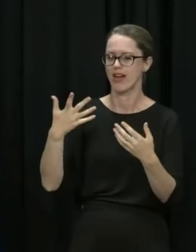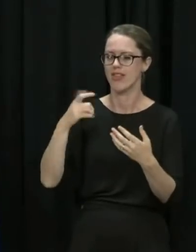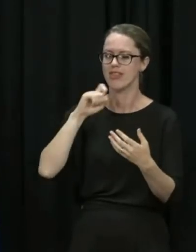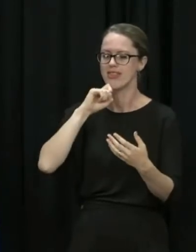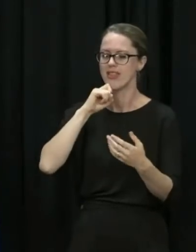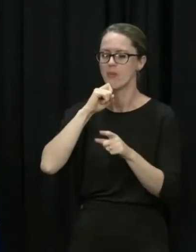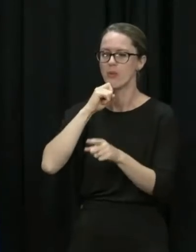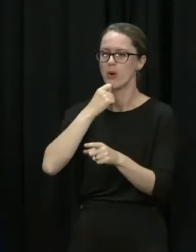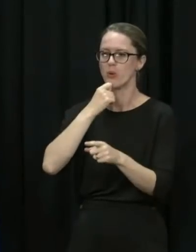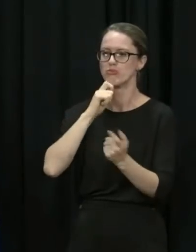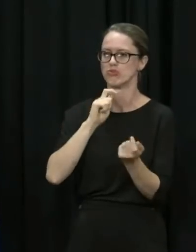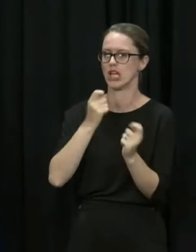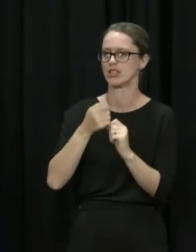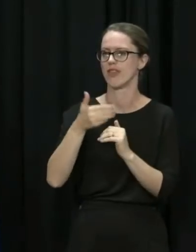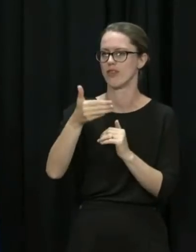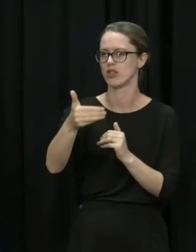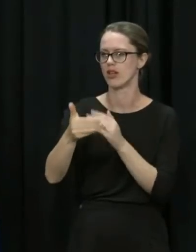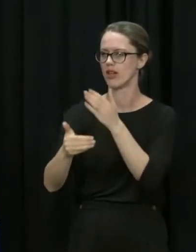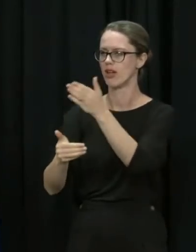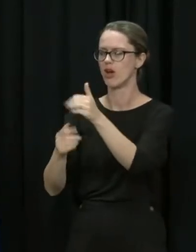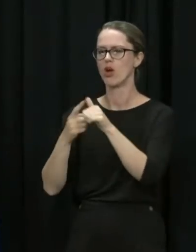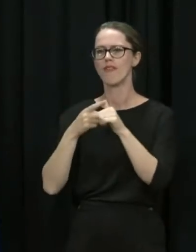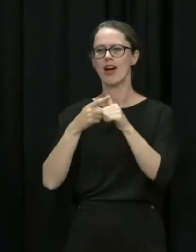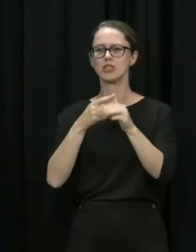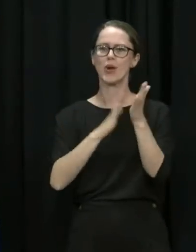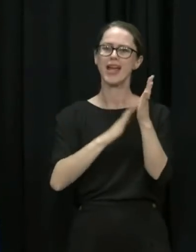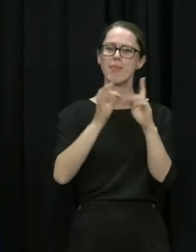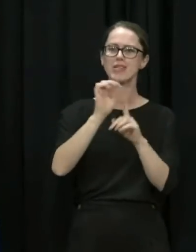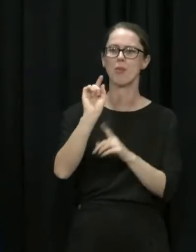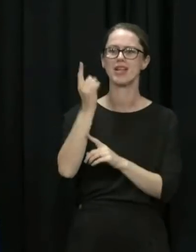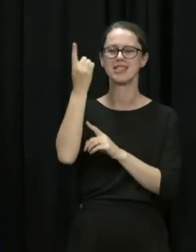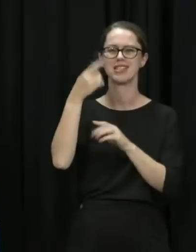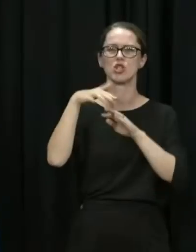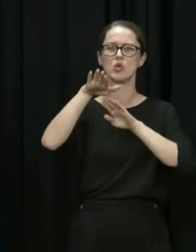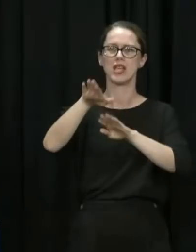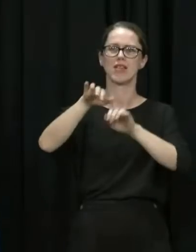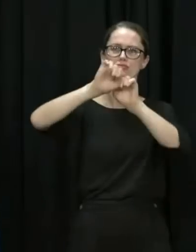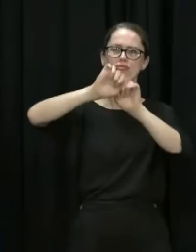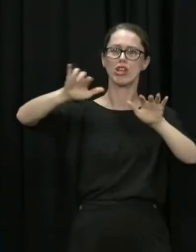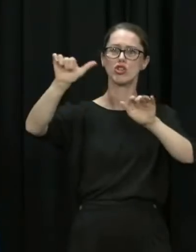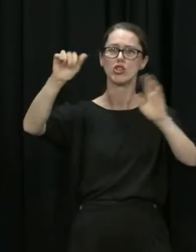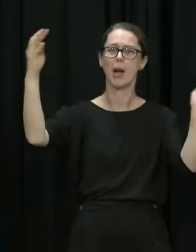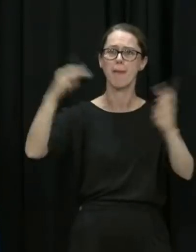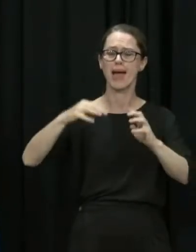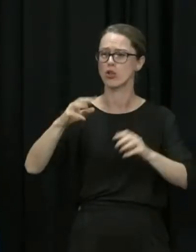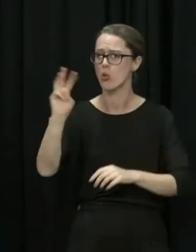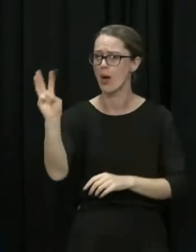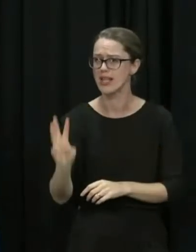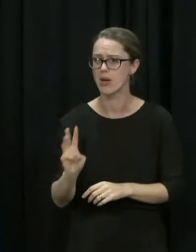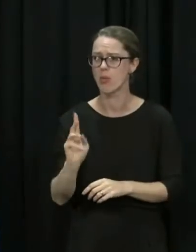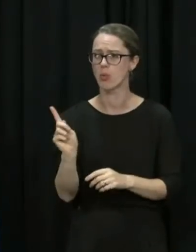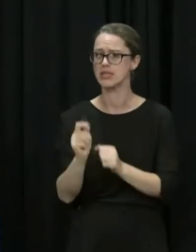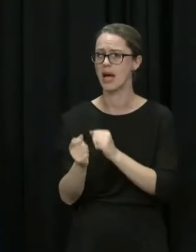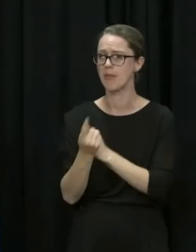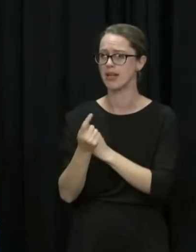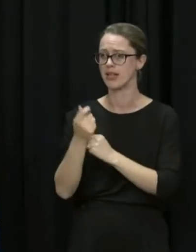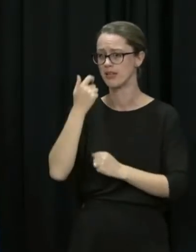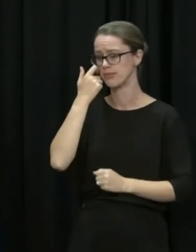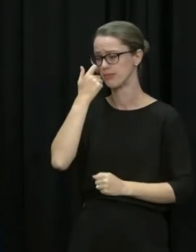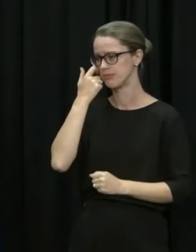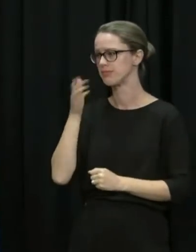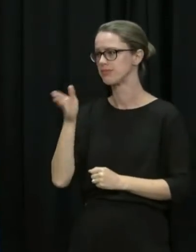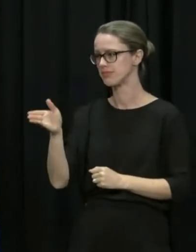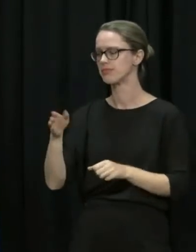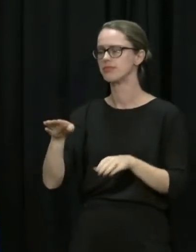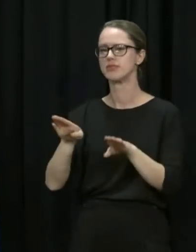always. What's your advice to MPs and ministers scattered around the rest of the country? Yeah. Are they supposed to come back to Wellington? Yep. Or what's the deal? So same as